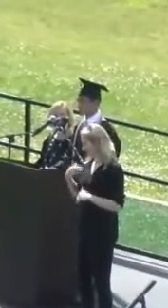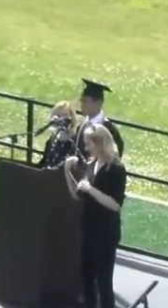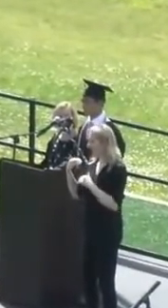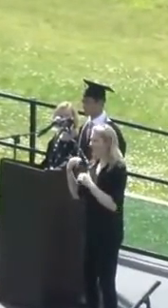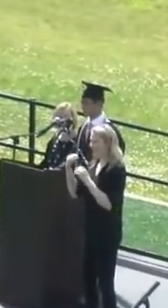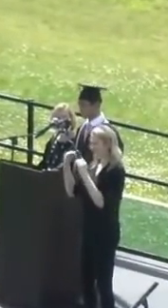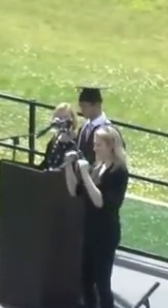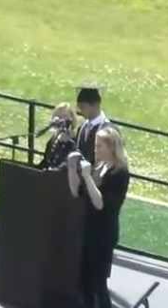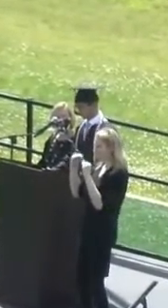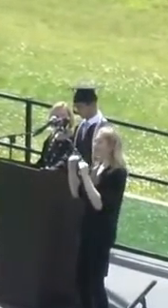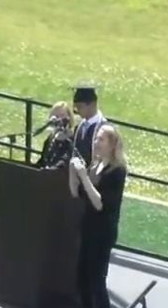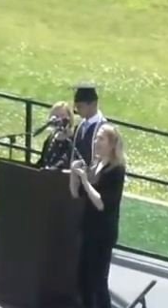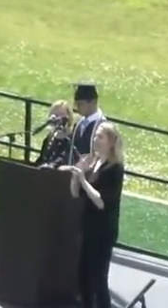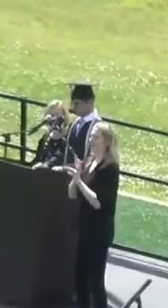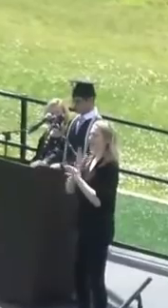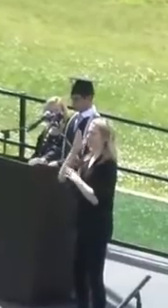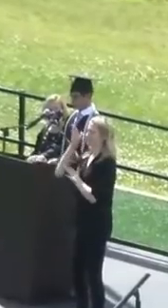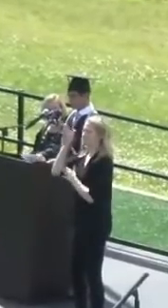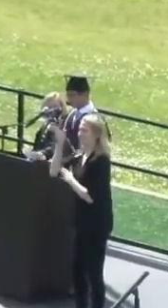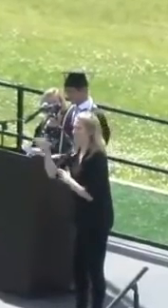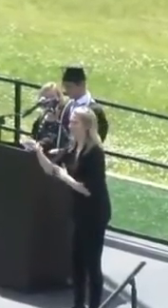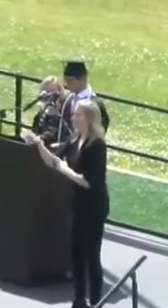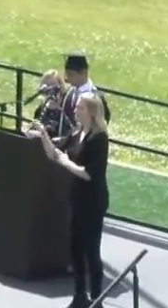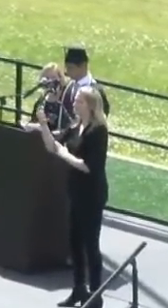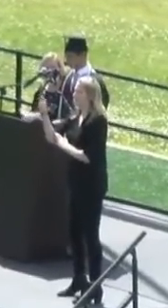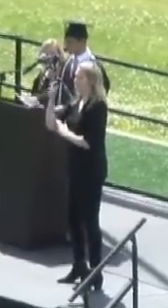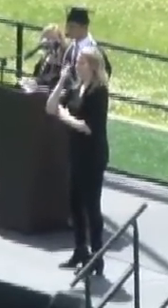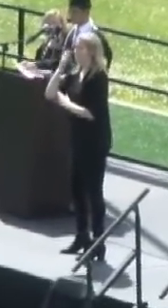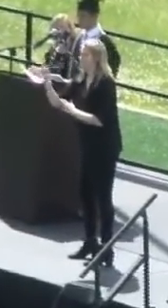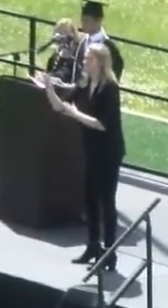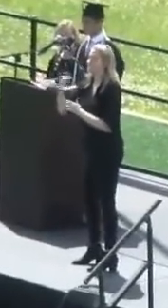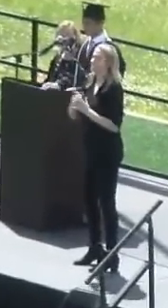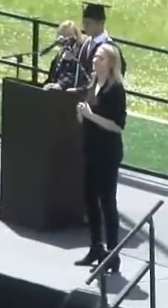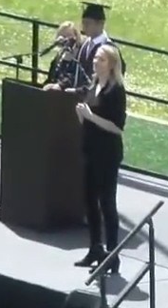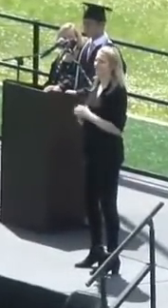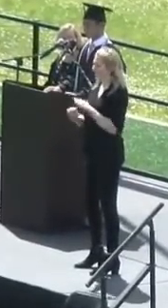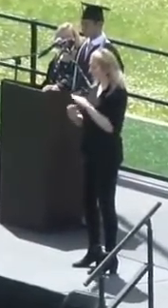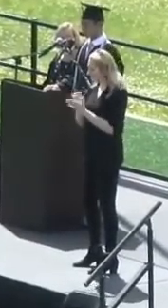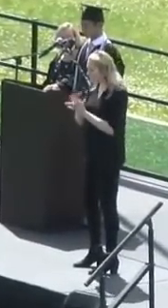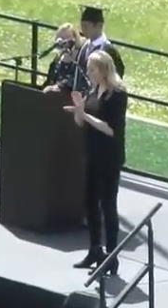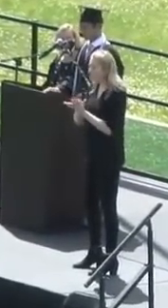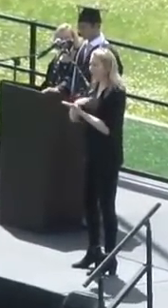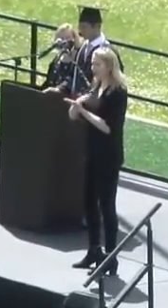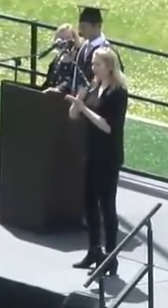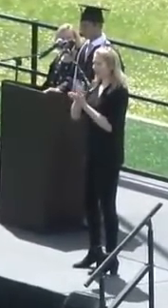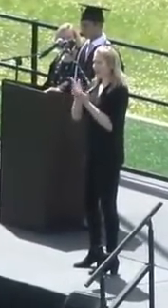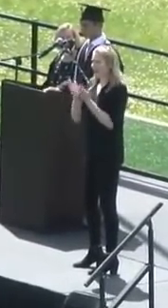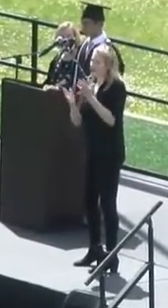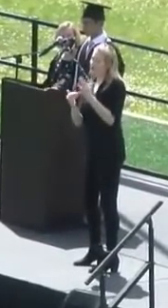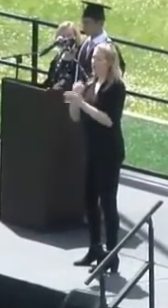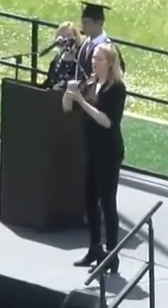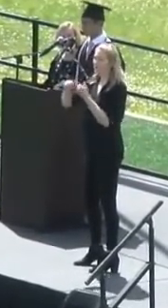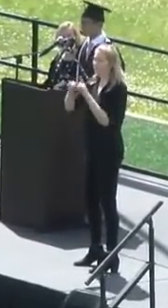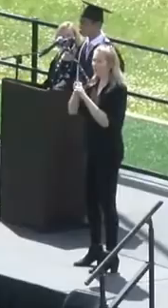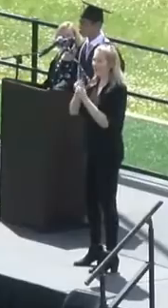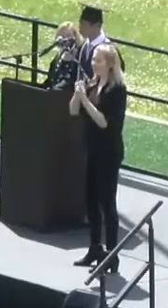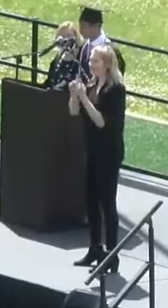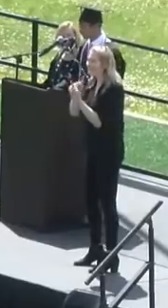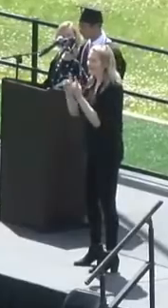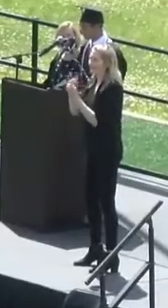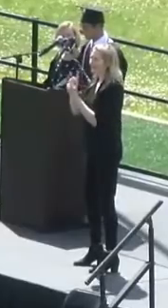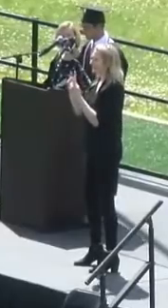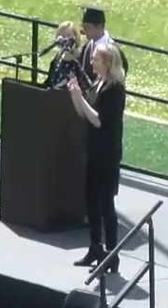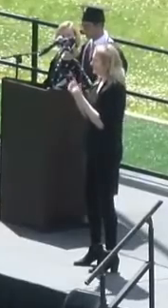for our bright futures. We continued through elementary school, where we made new friends and struggled to complete rocket